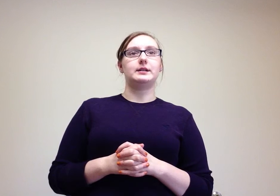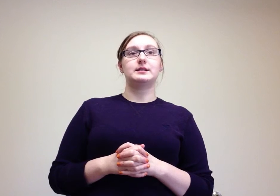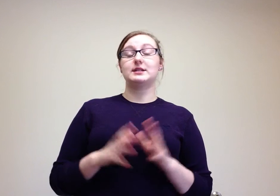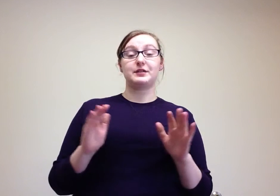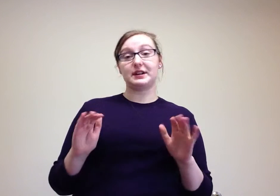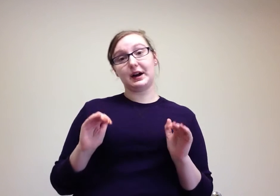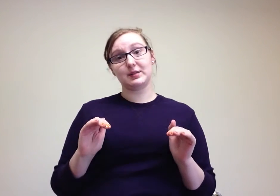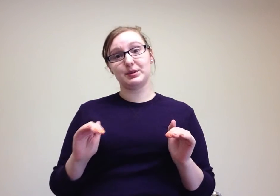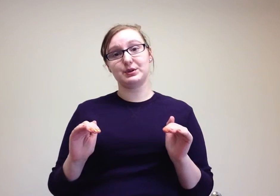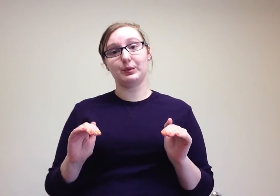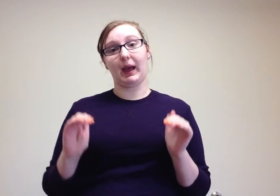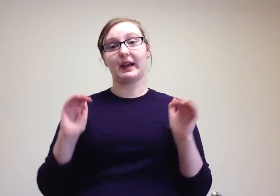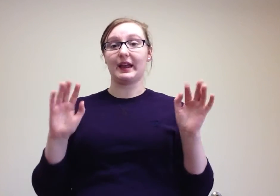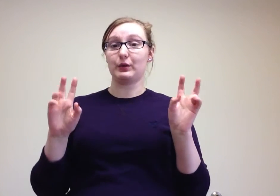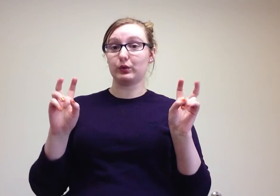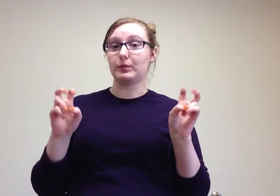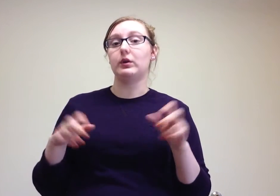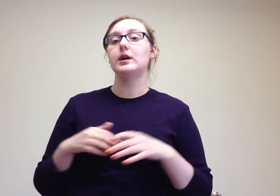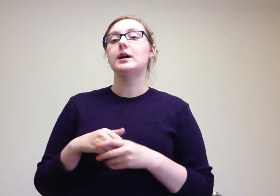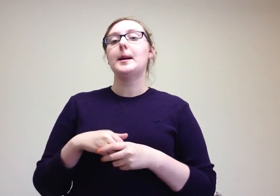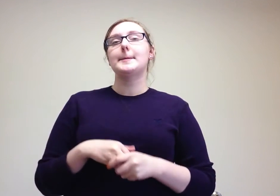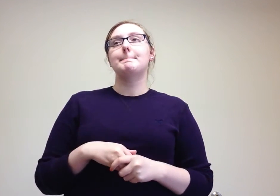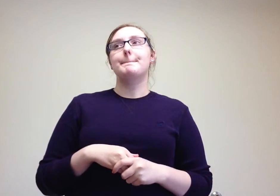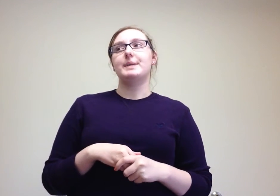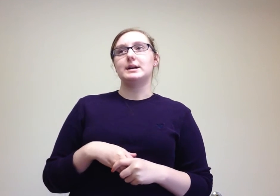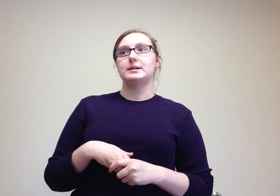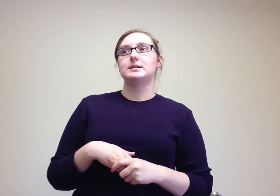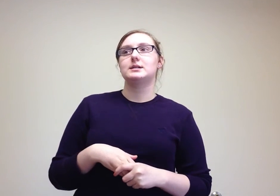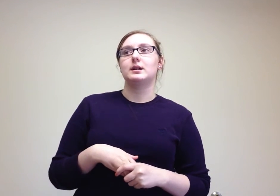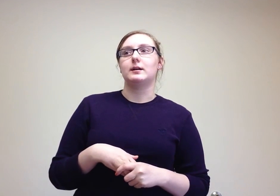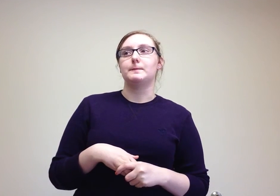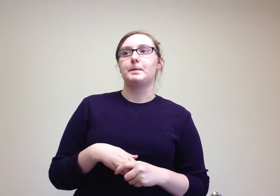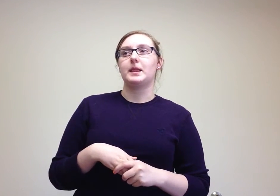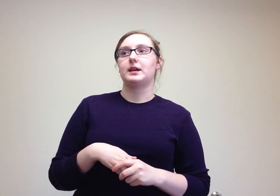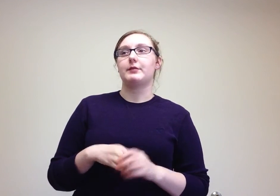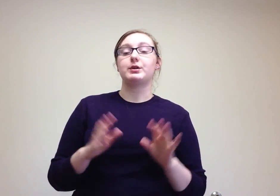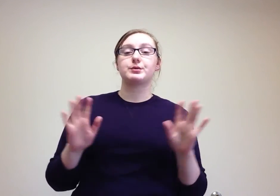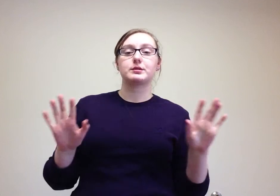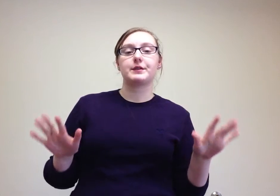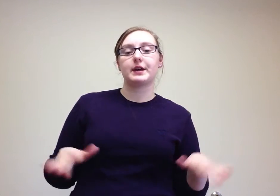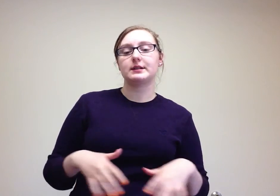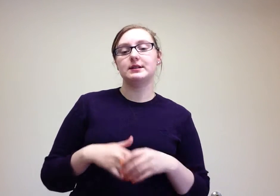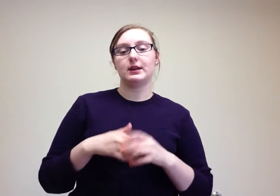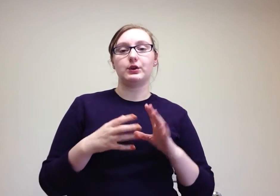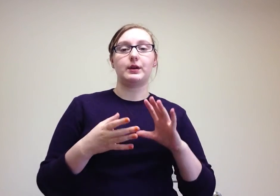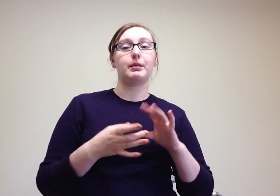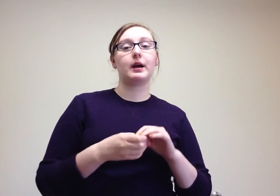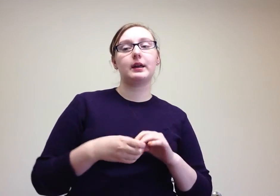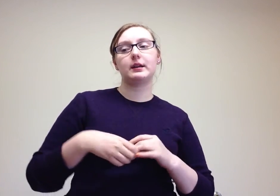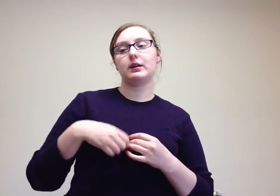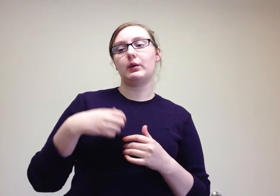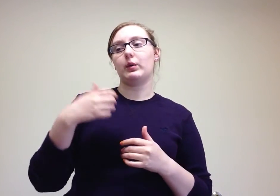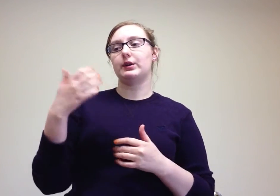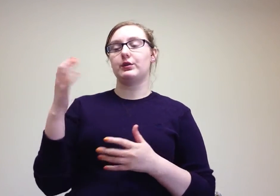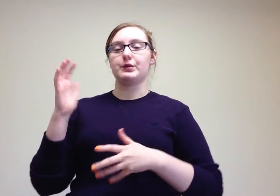It's definitely not going to put you back at normal, but they could have all sorts of effects. They could combine, one could override